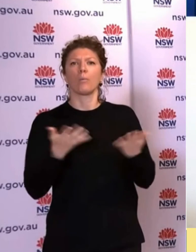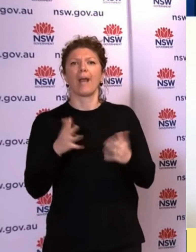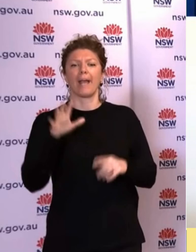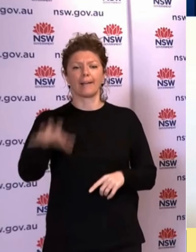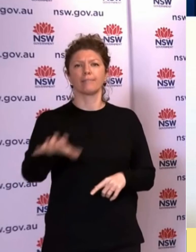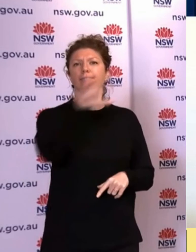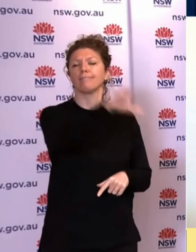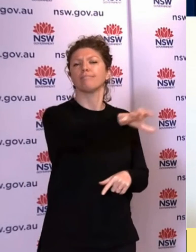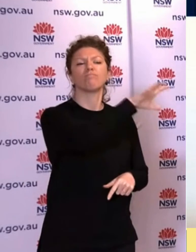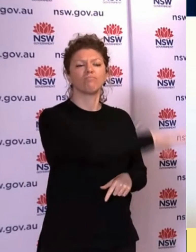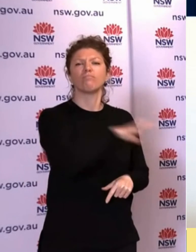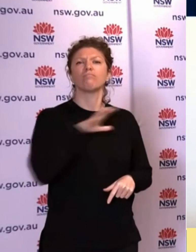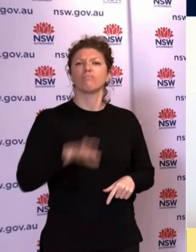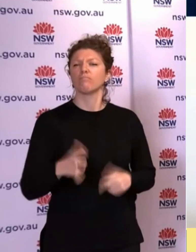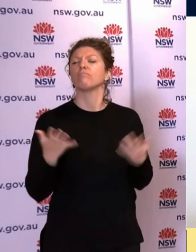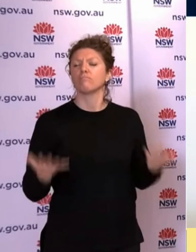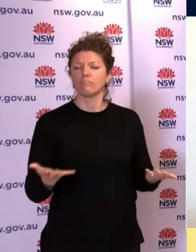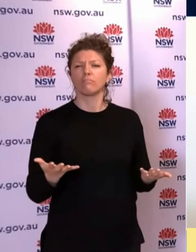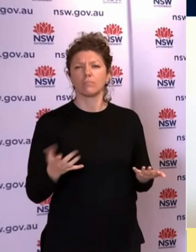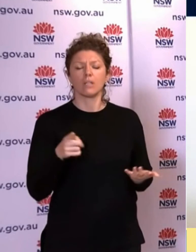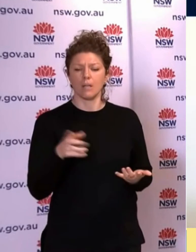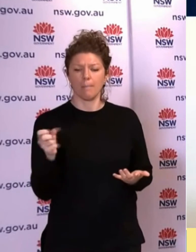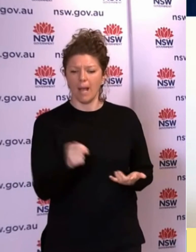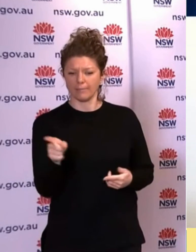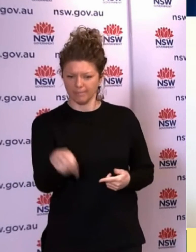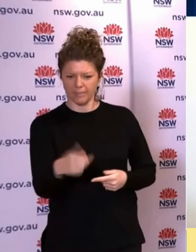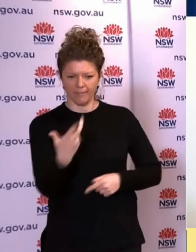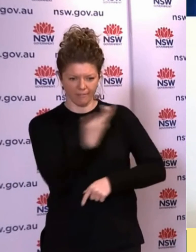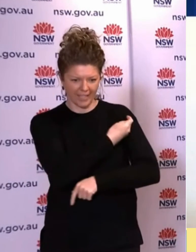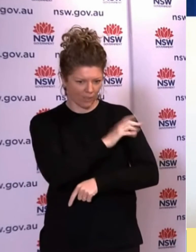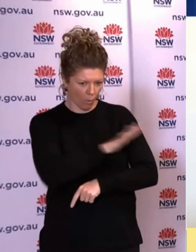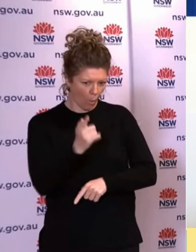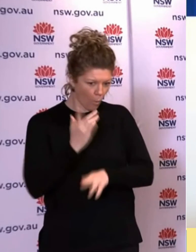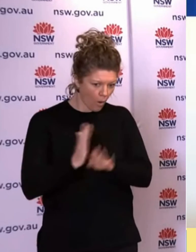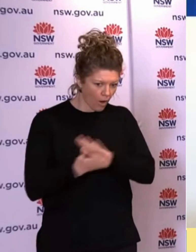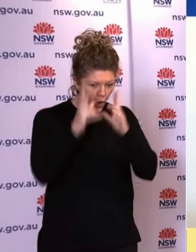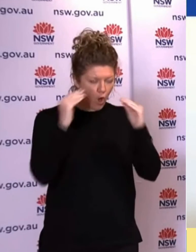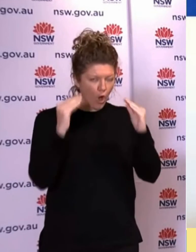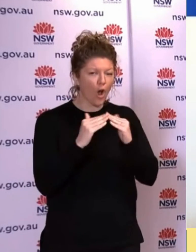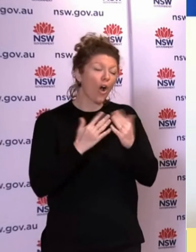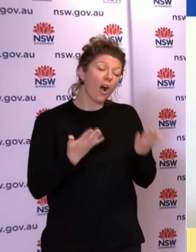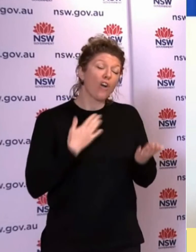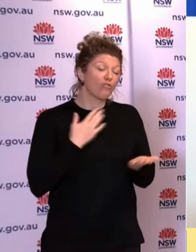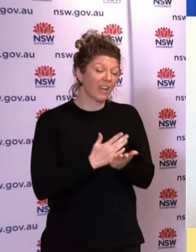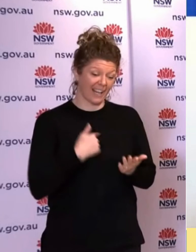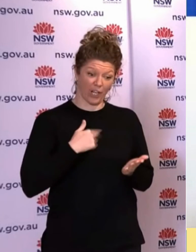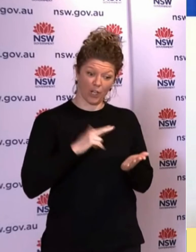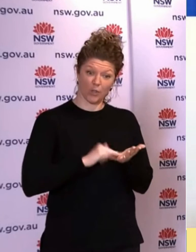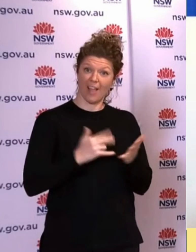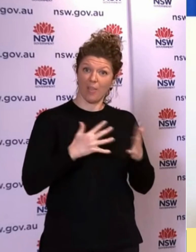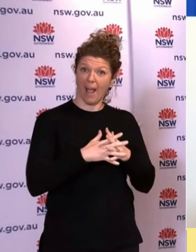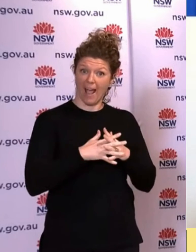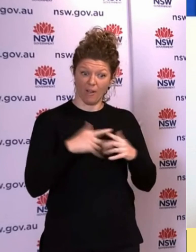by jurisdiction. I think that's a little unfortunate because I would have preferred, as Health Minister in New South Wales,